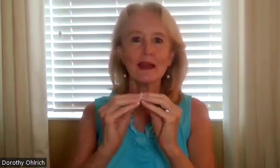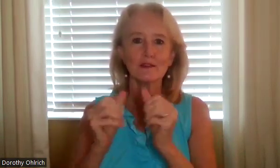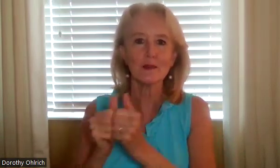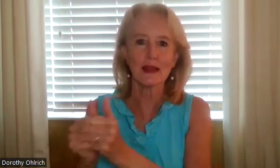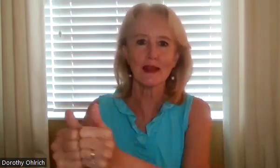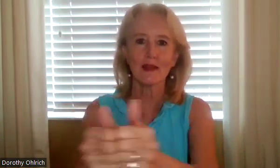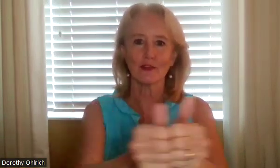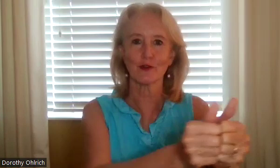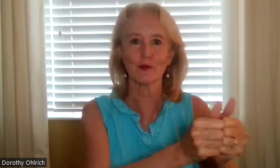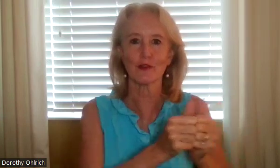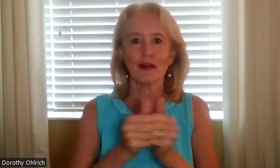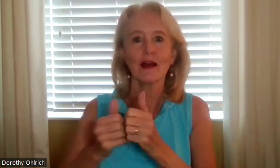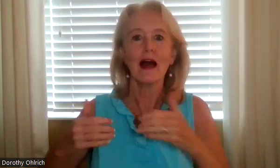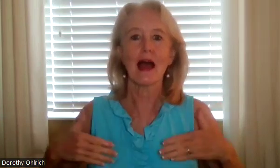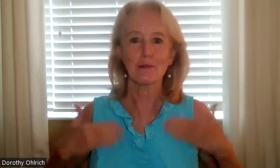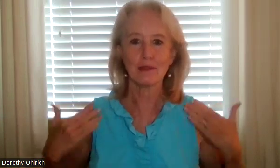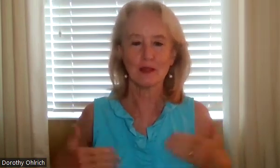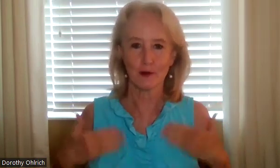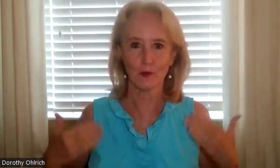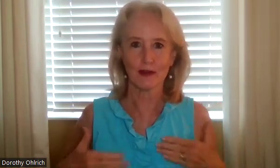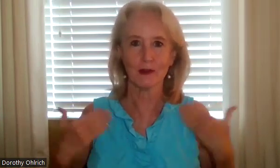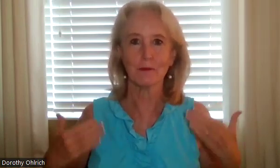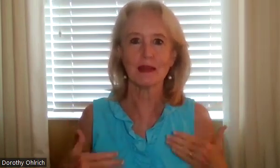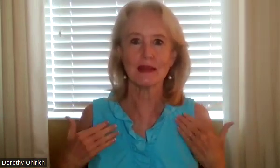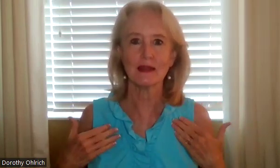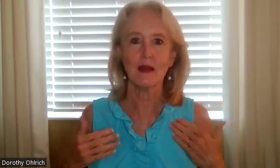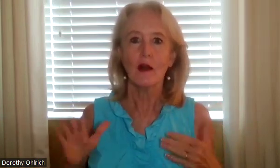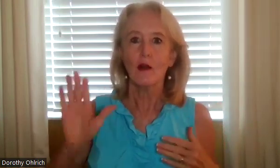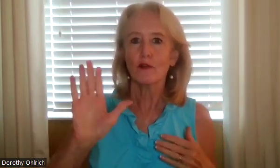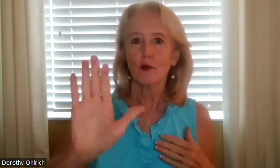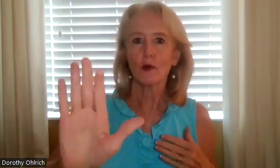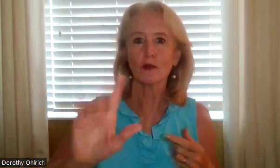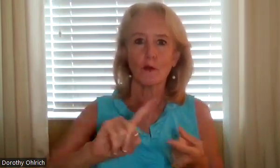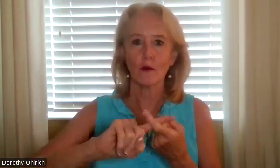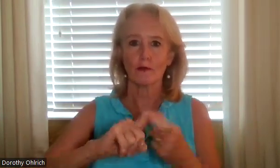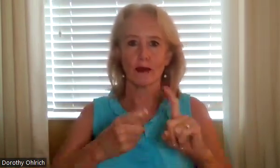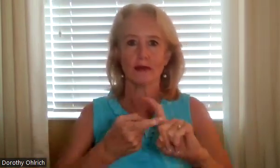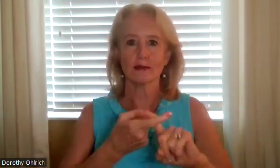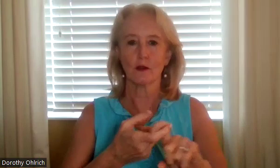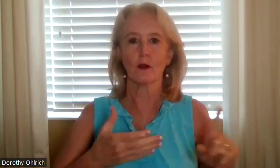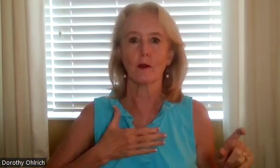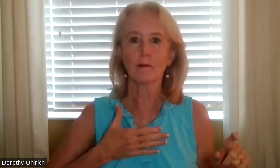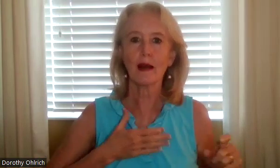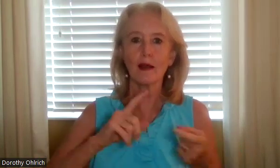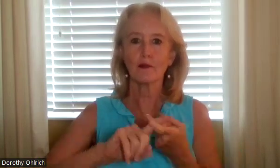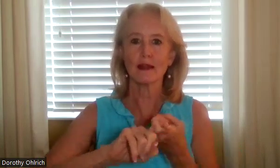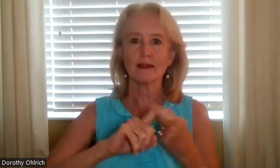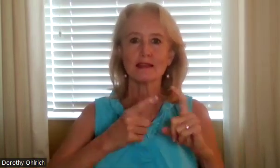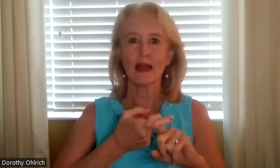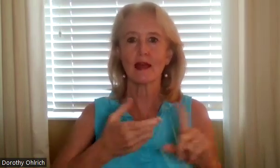get together, the happier we'll be. For your friends are my friends,